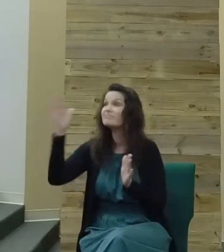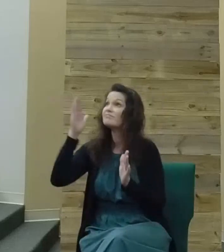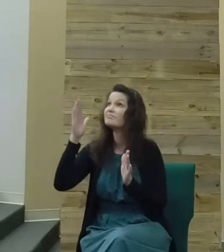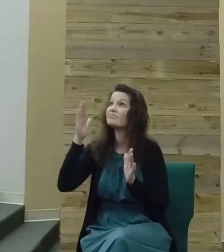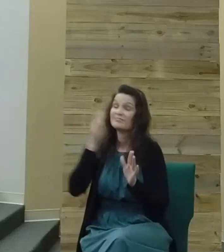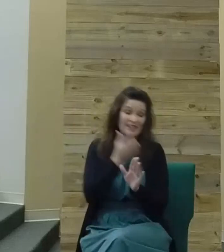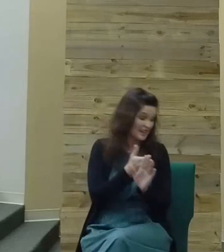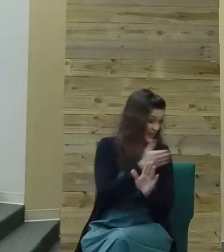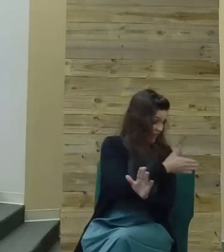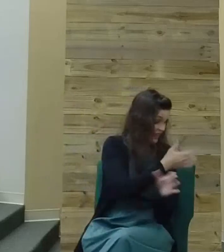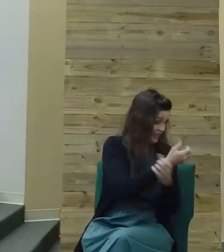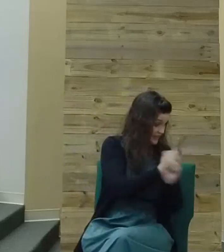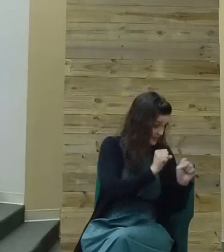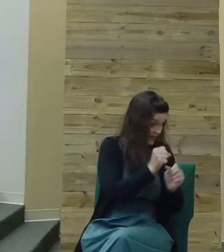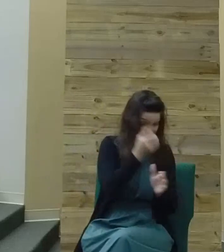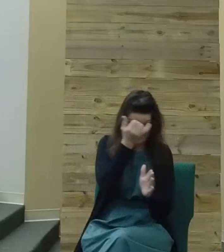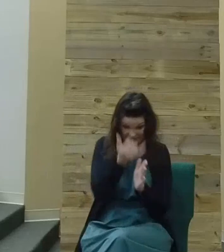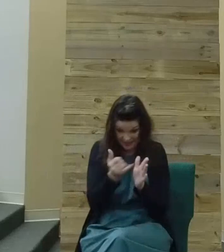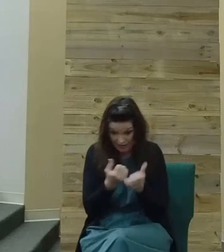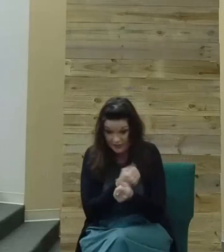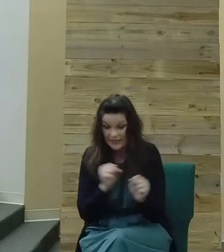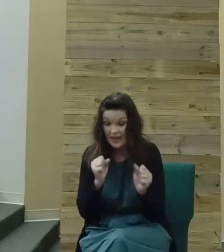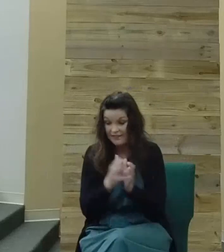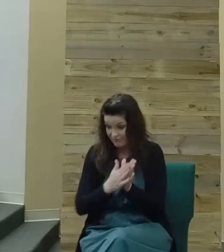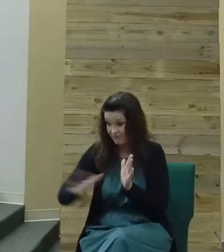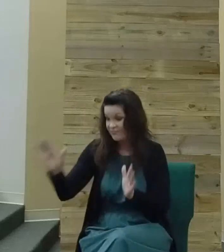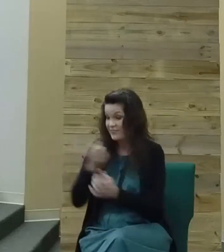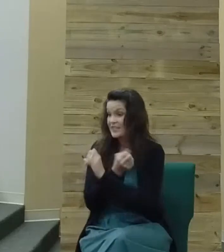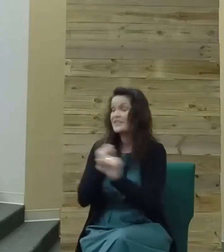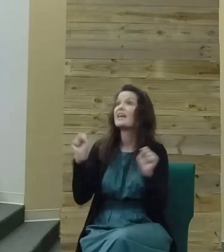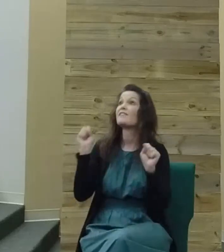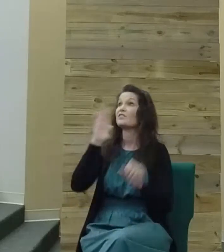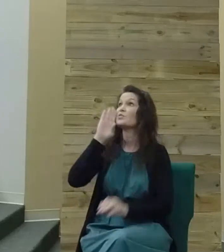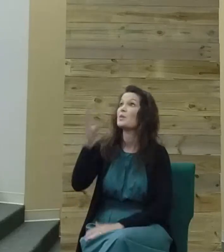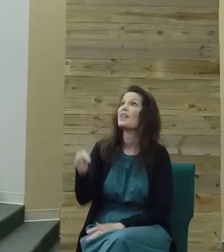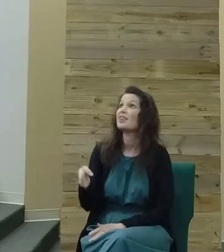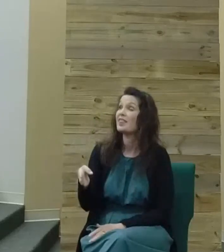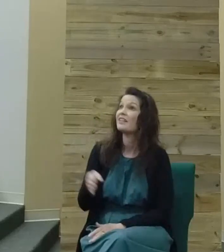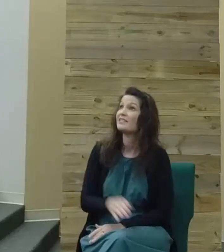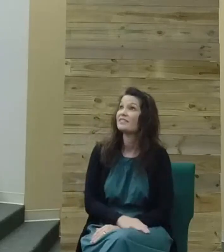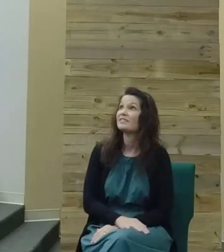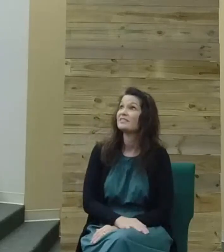saved yesterday, He saves today, and He will save forever.